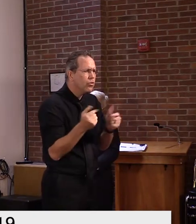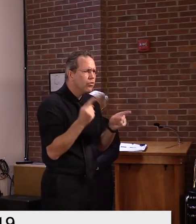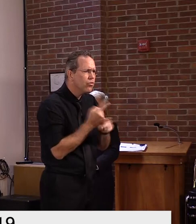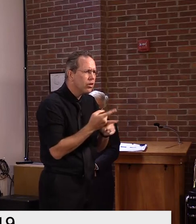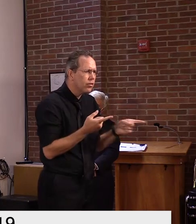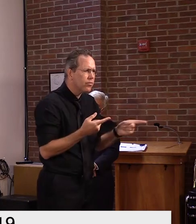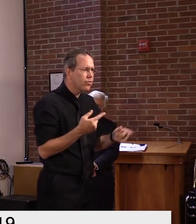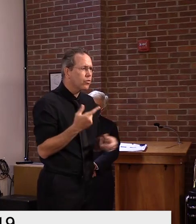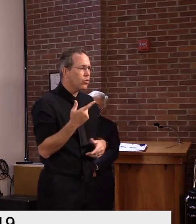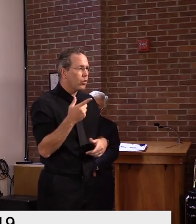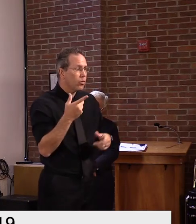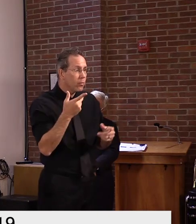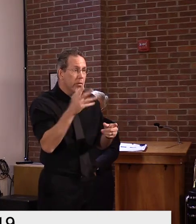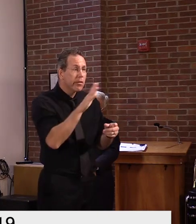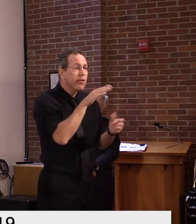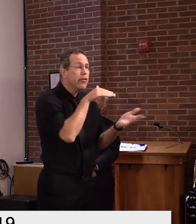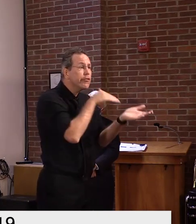appropriate